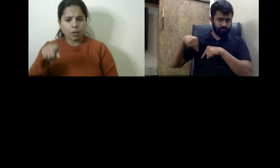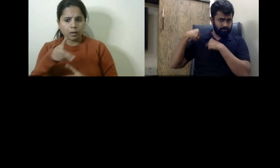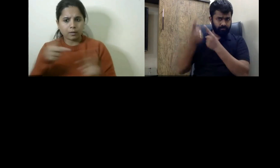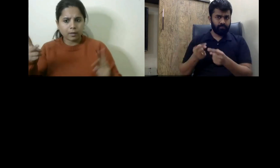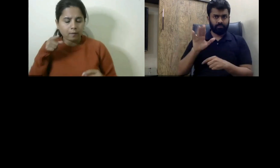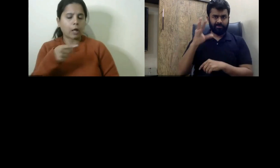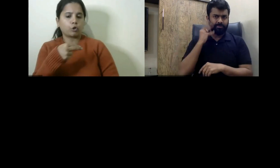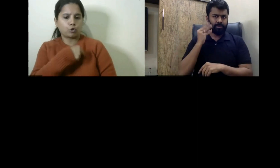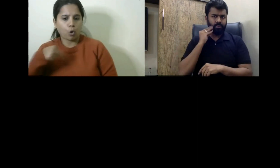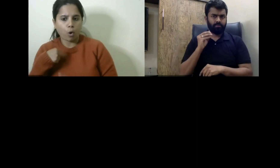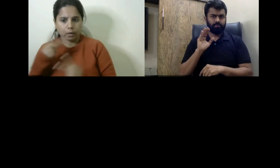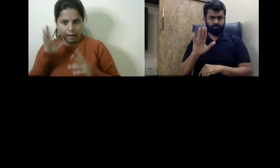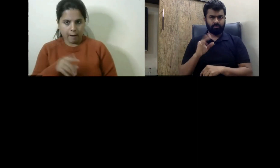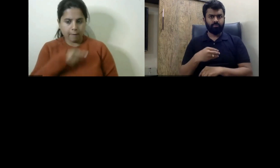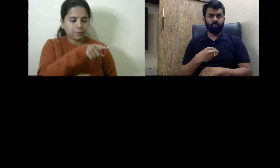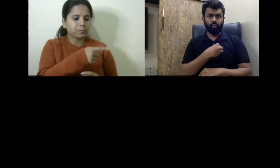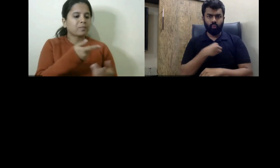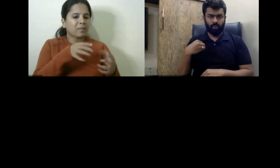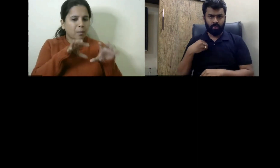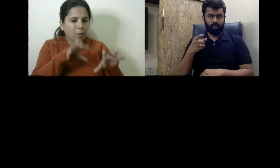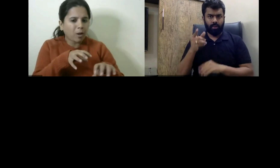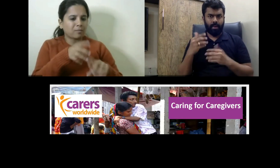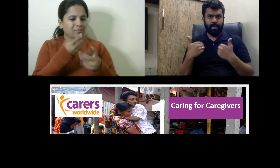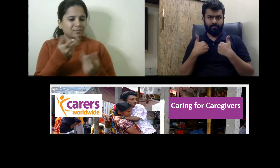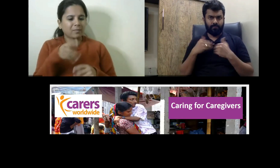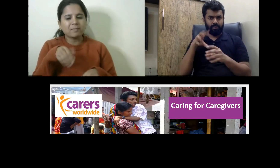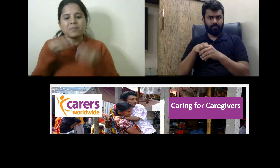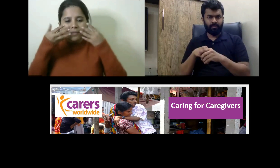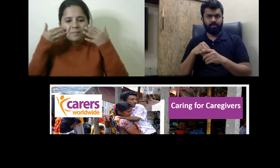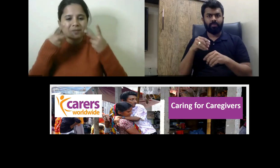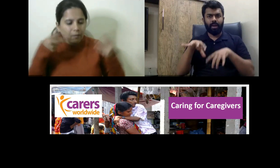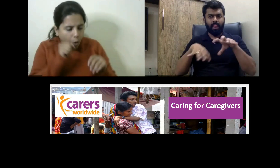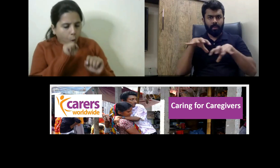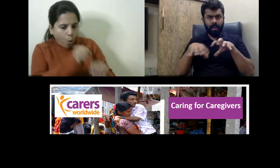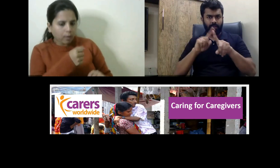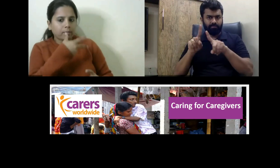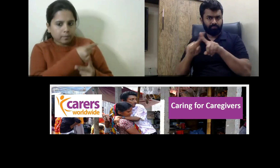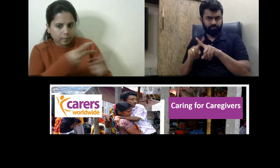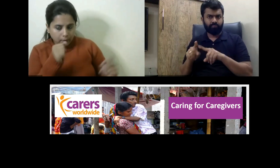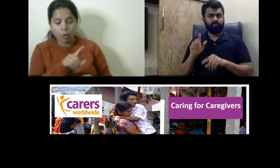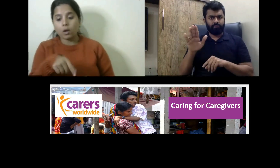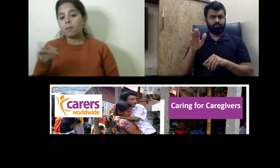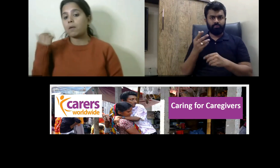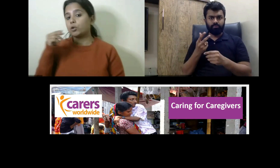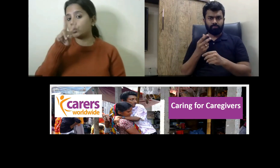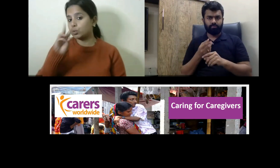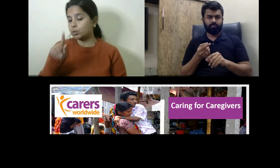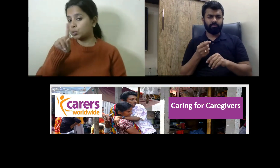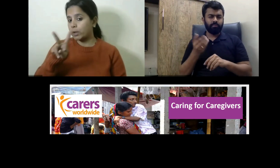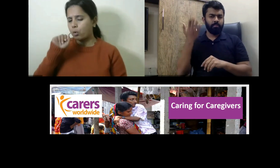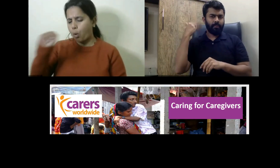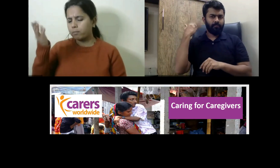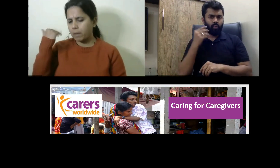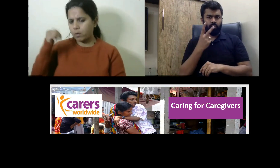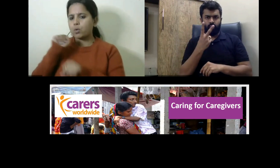development practitioner, grant maker, and trustee. Anil established Carers Worldwide in 2012, using his personal